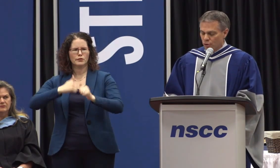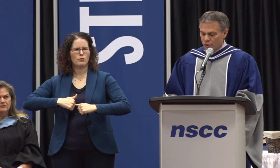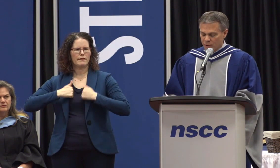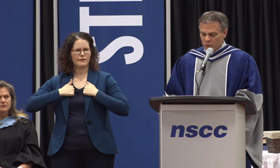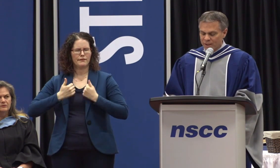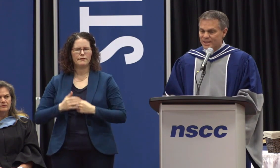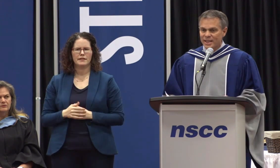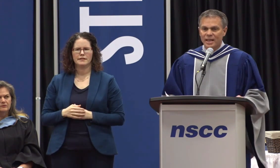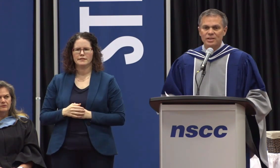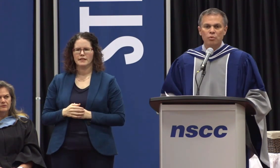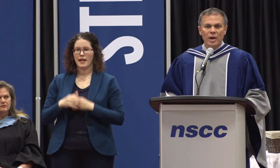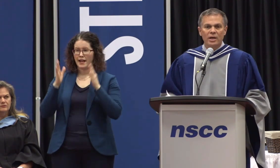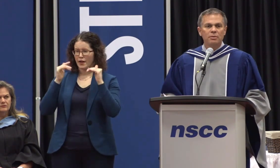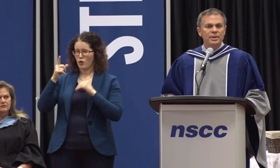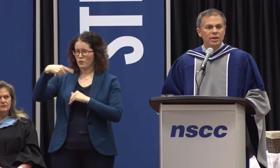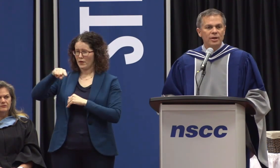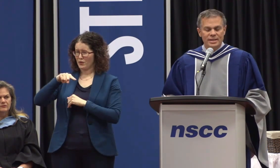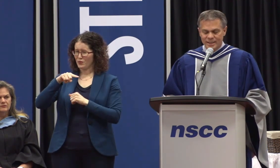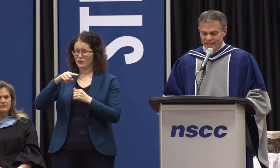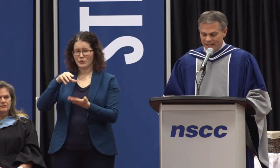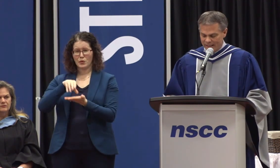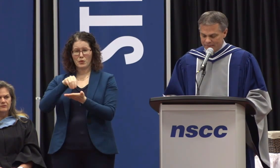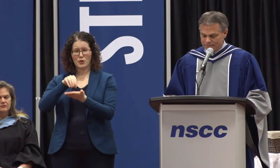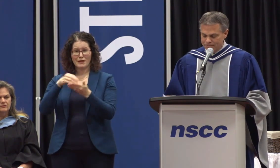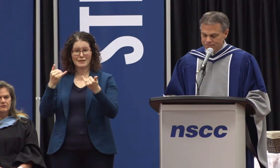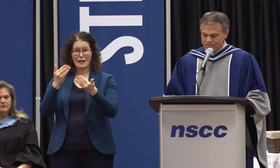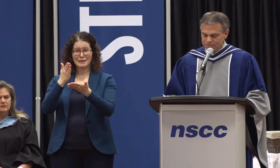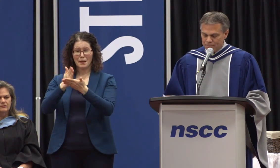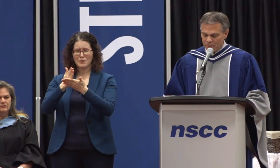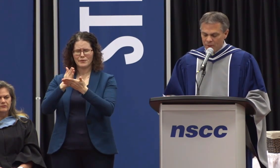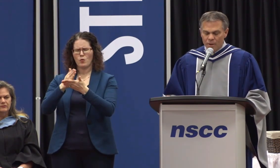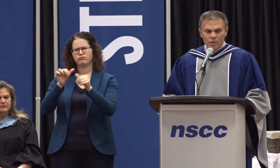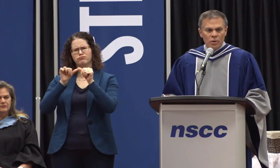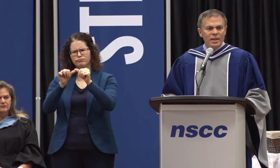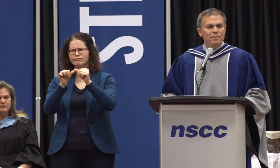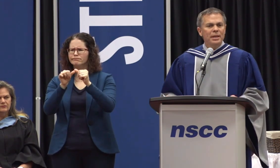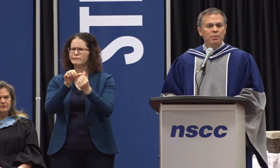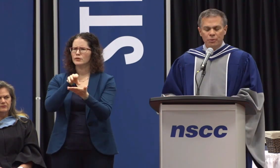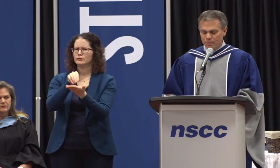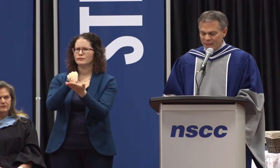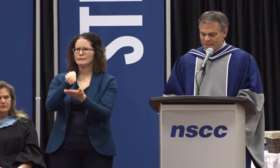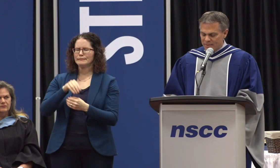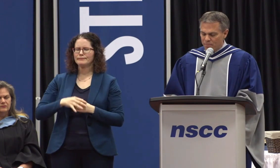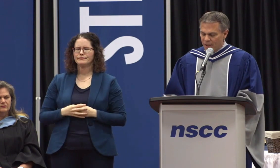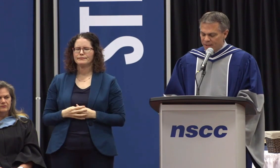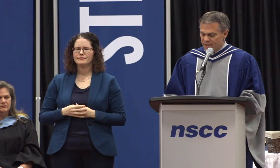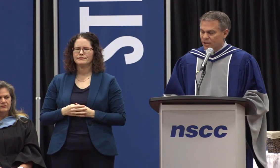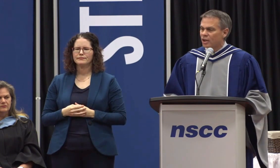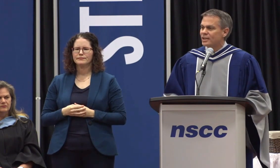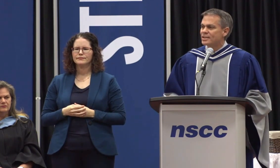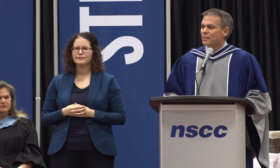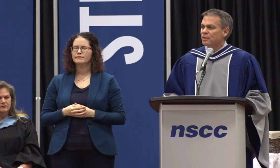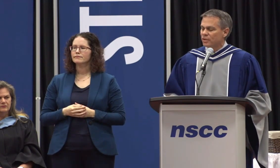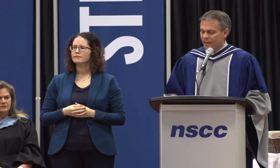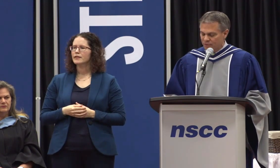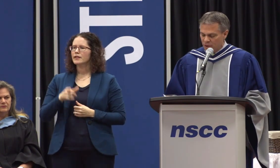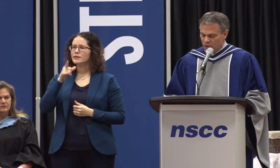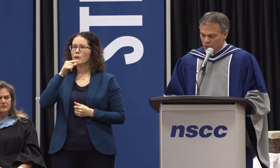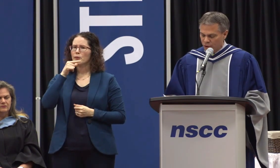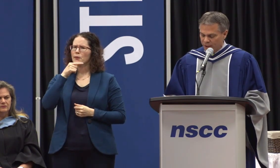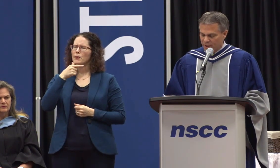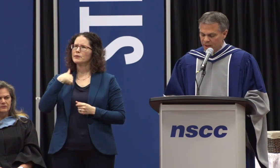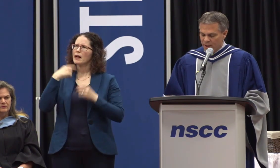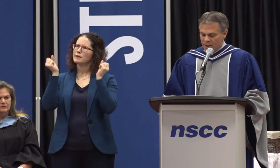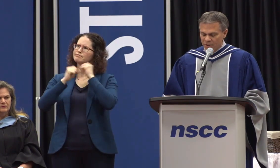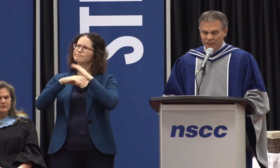commitment to learning will extend well beyond today. One of the people who best embodies the concept of